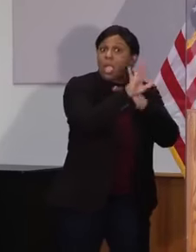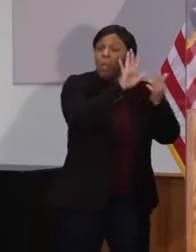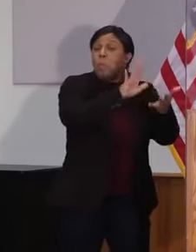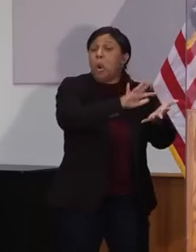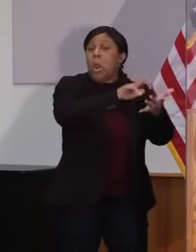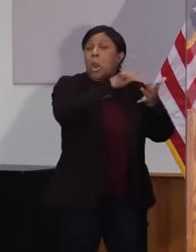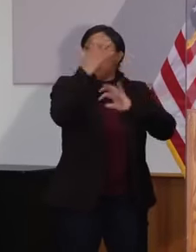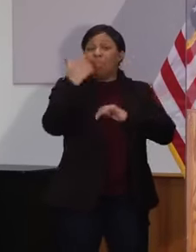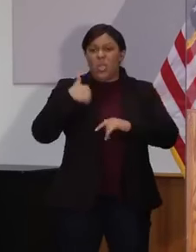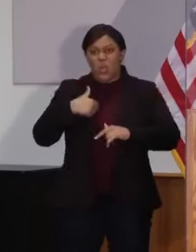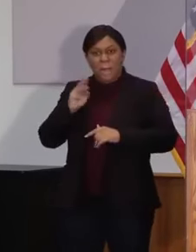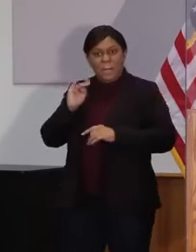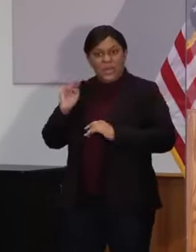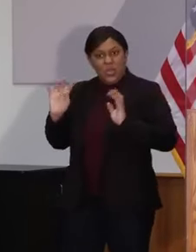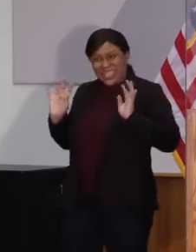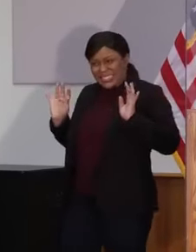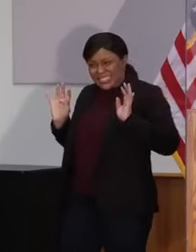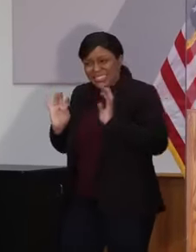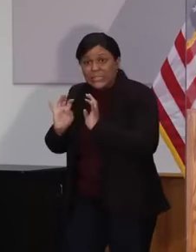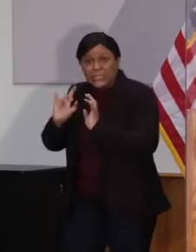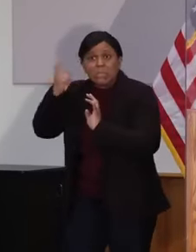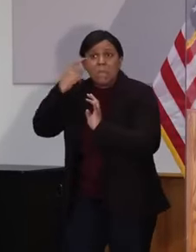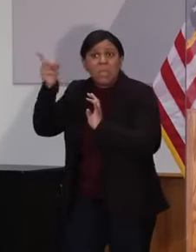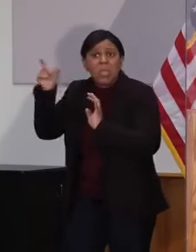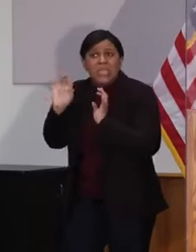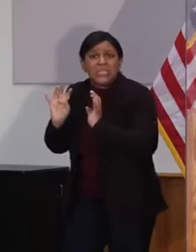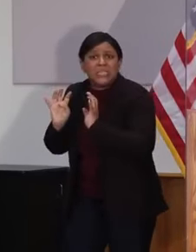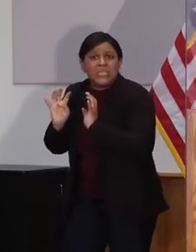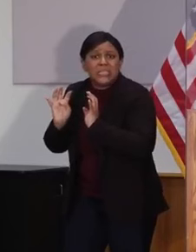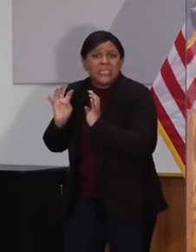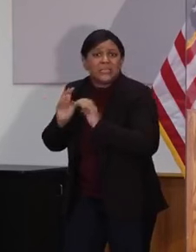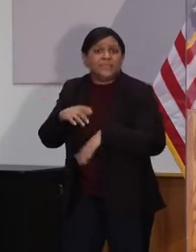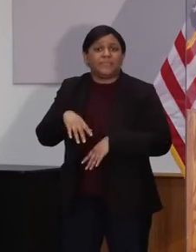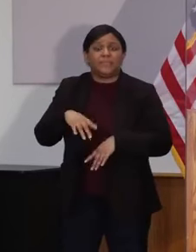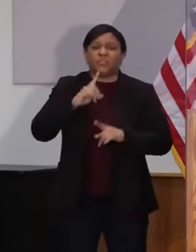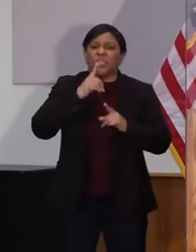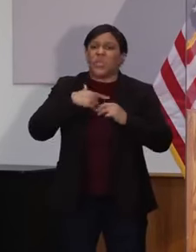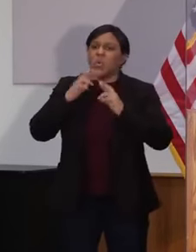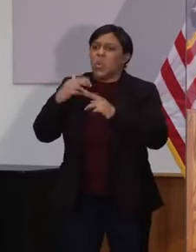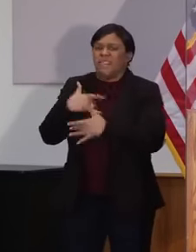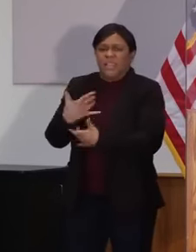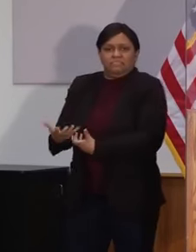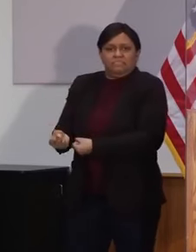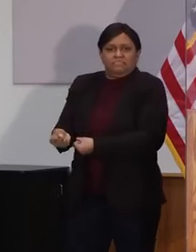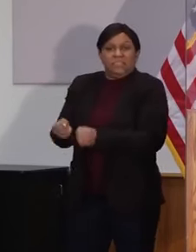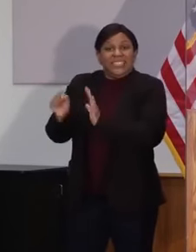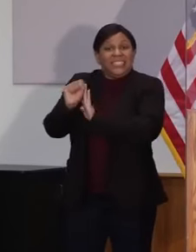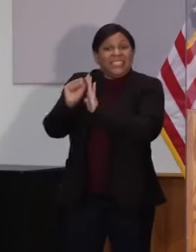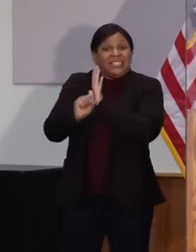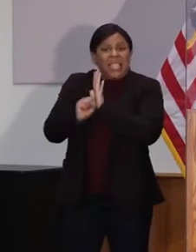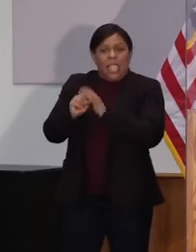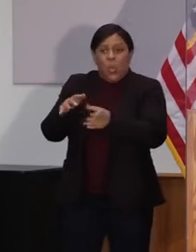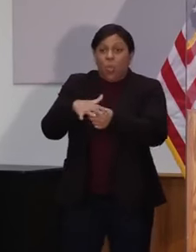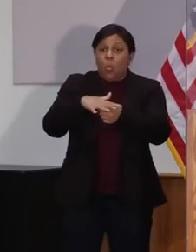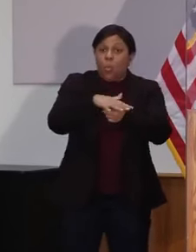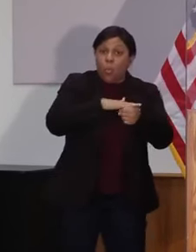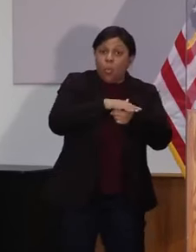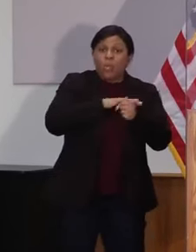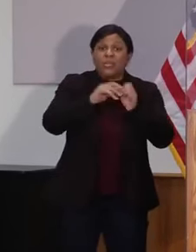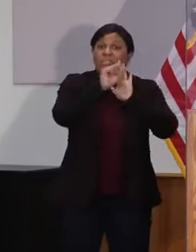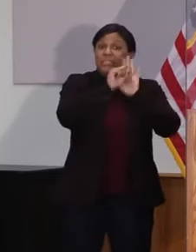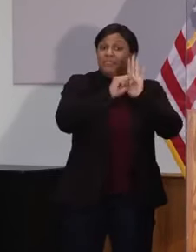very confident that with state resources, local resources, federal resources, that we can do what is needed to